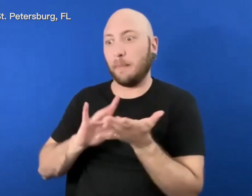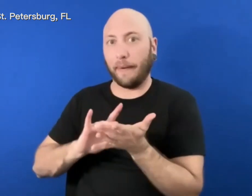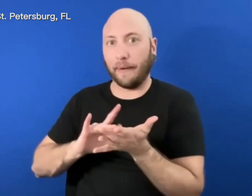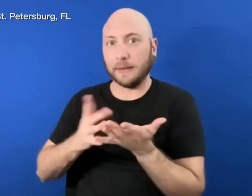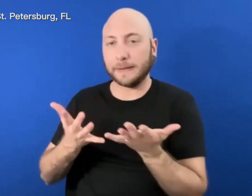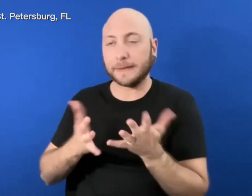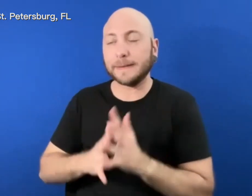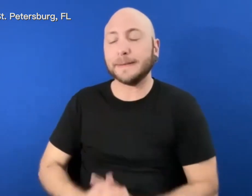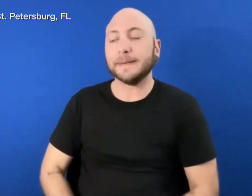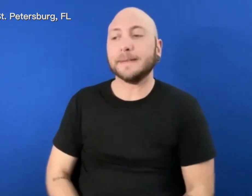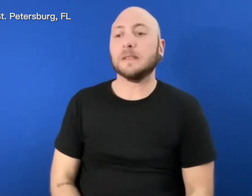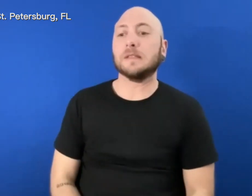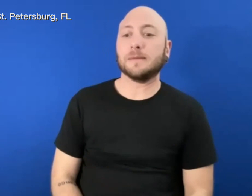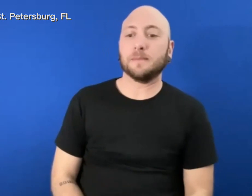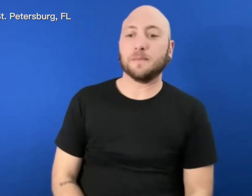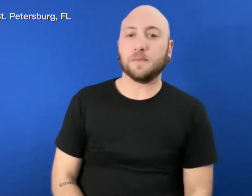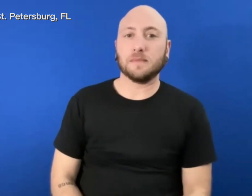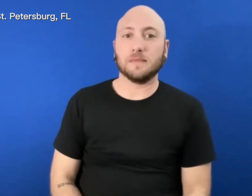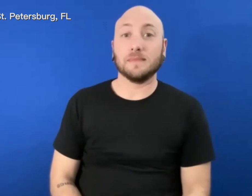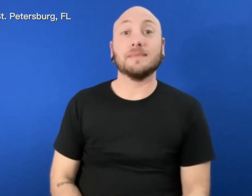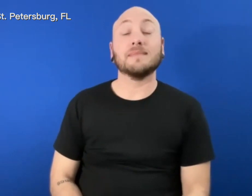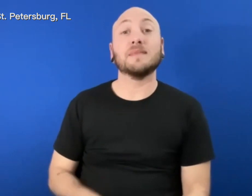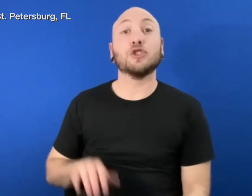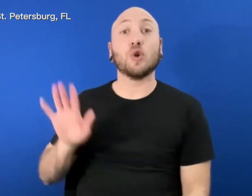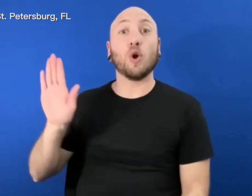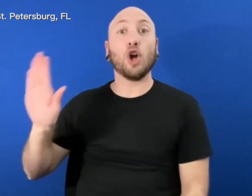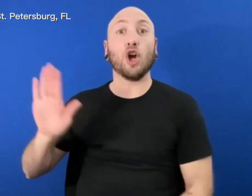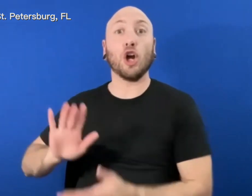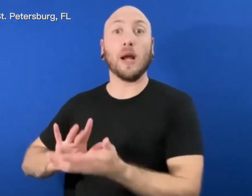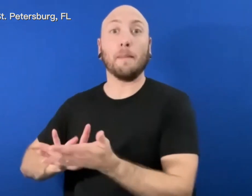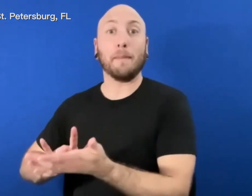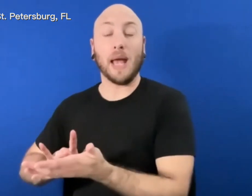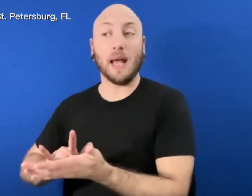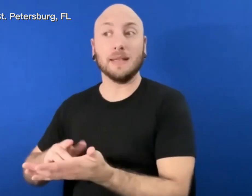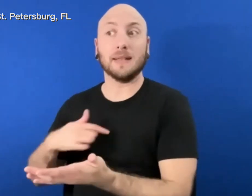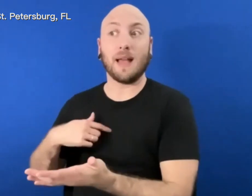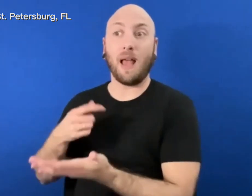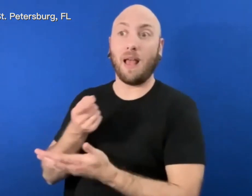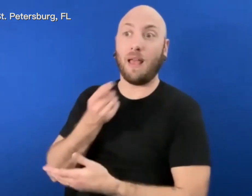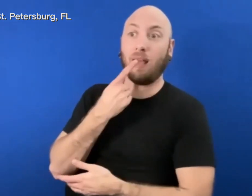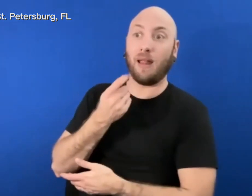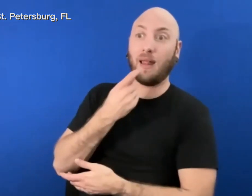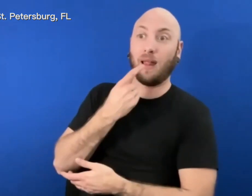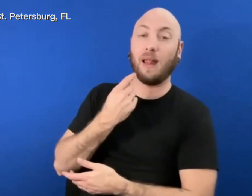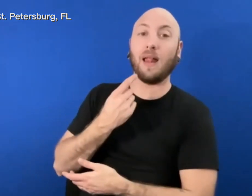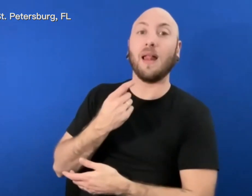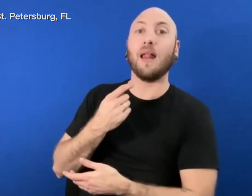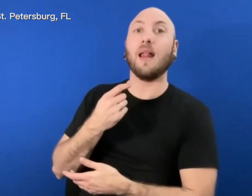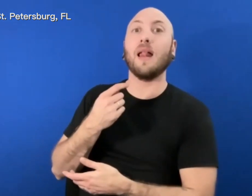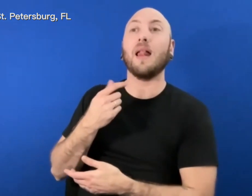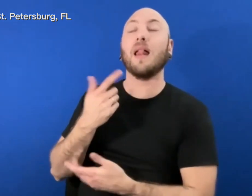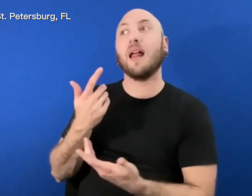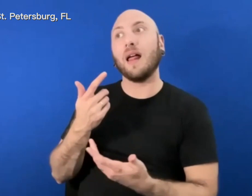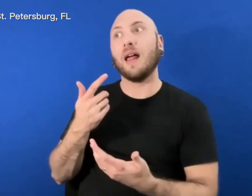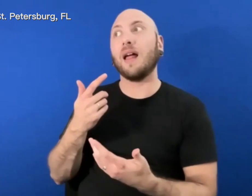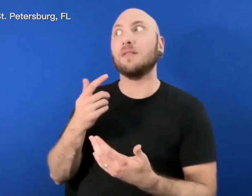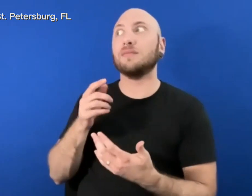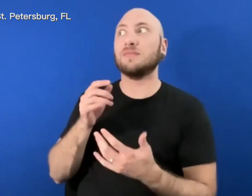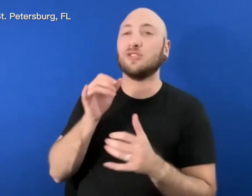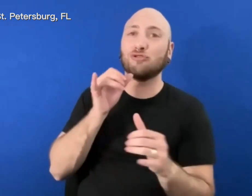You know, I started abusing those medications. I started drinking really heavily to try and suppress like what was happening with my mom.